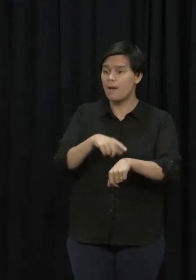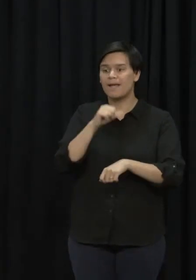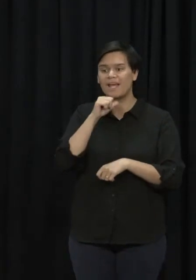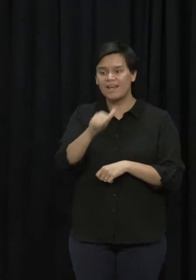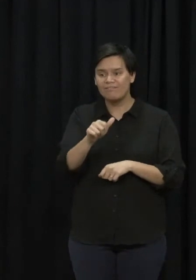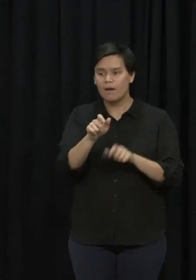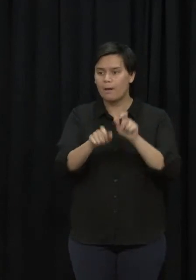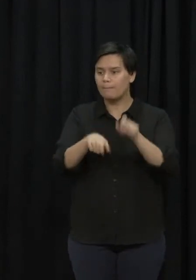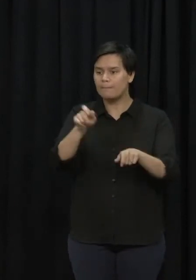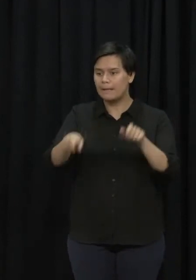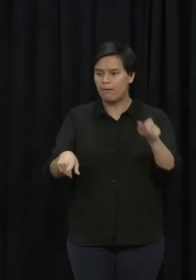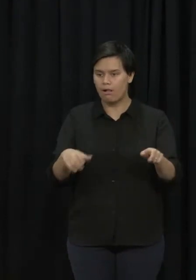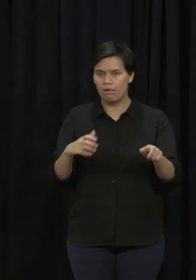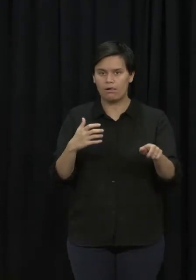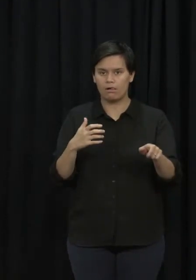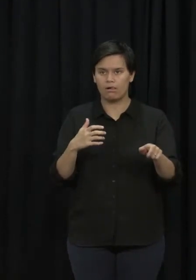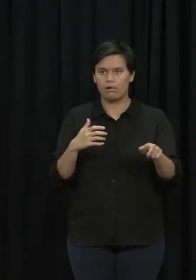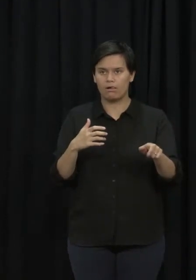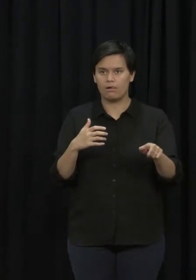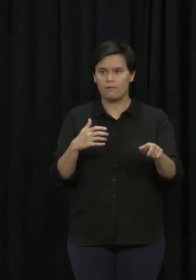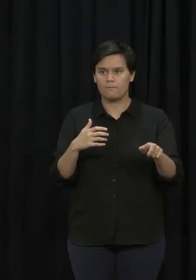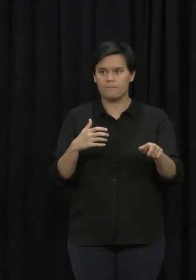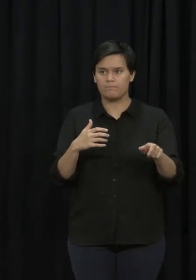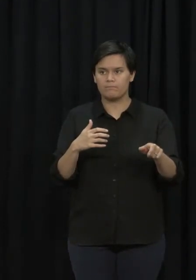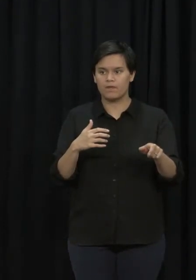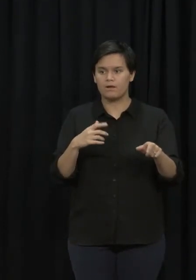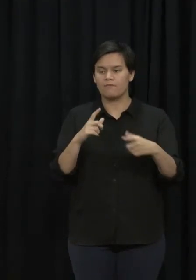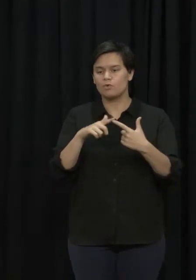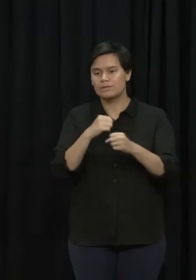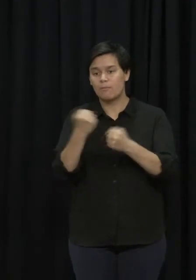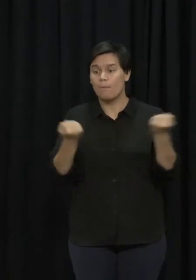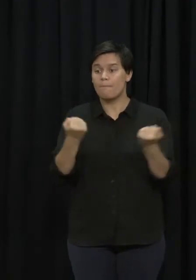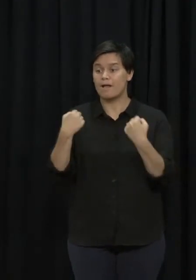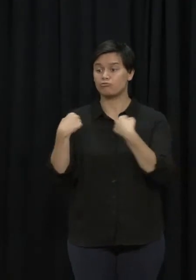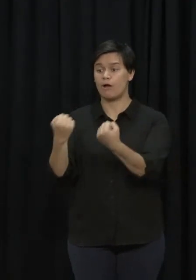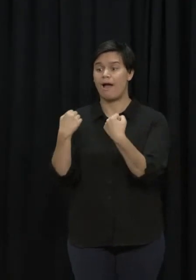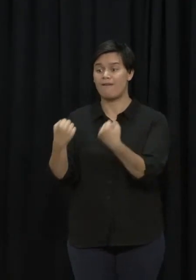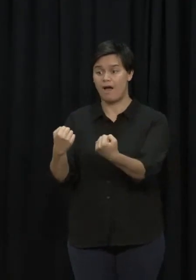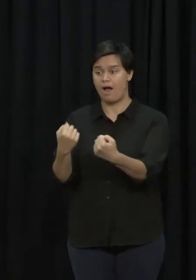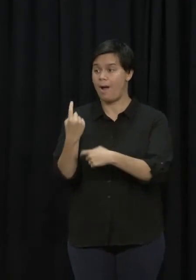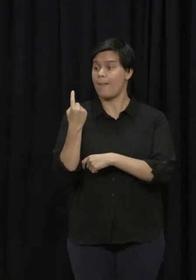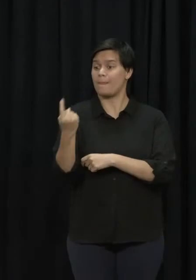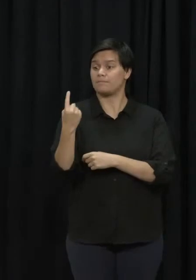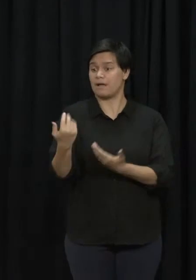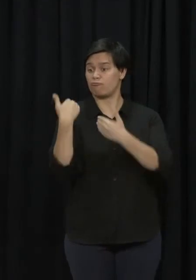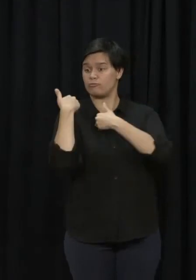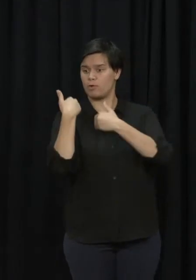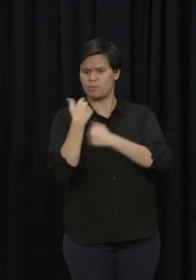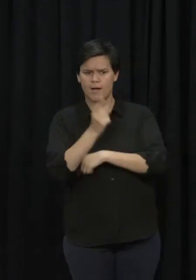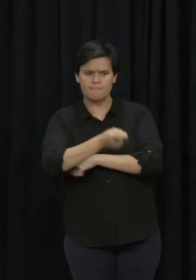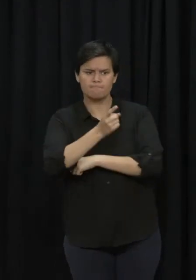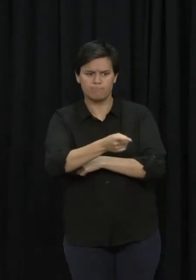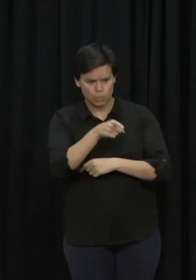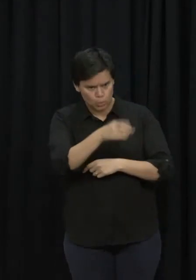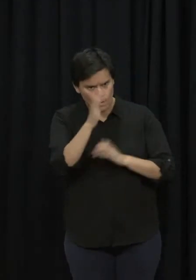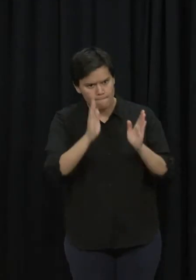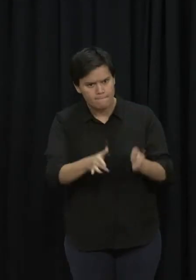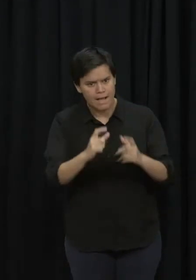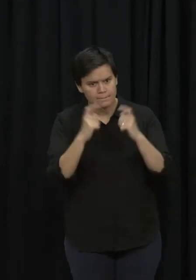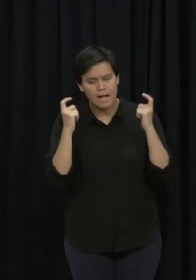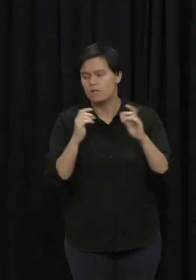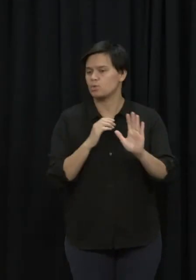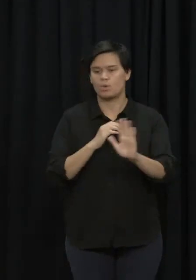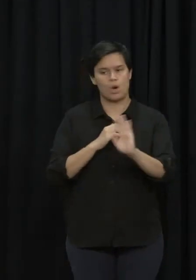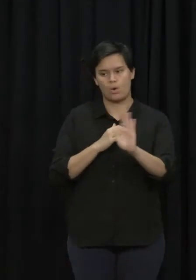most commonly seeing whether mask use is in place to be enforcing, and that's drivers. We've always wanted to ensure there was encouragement, but